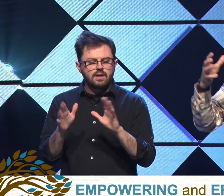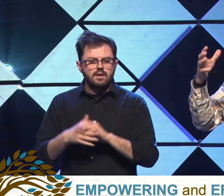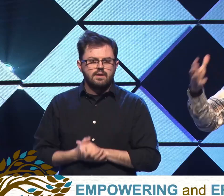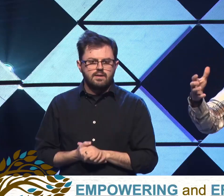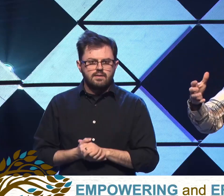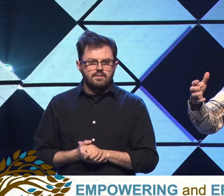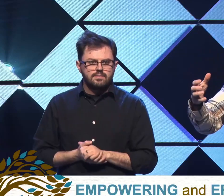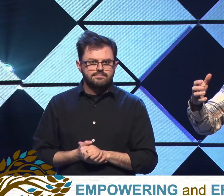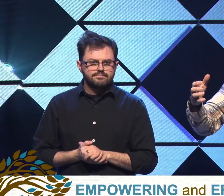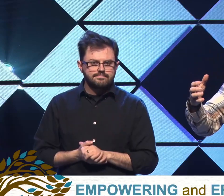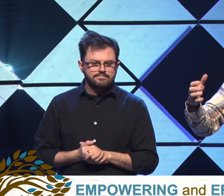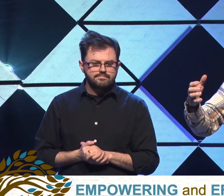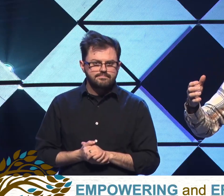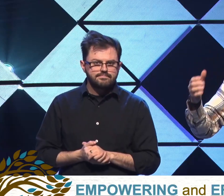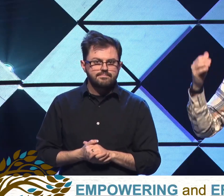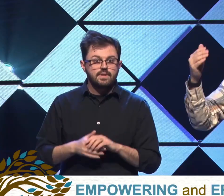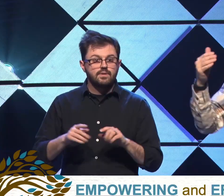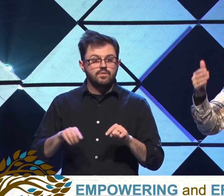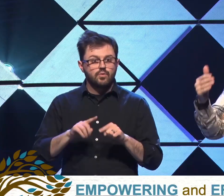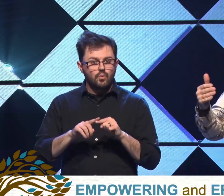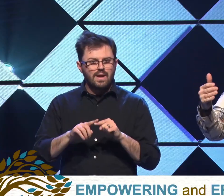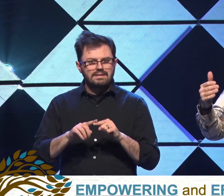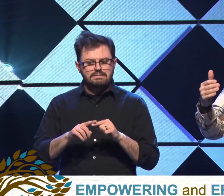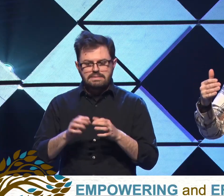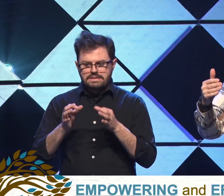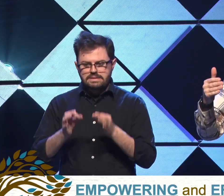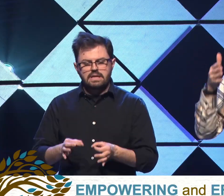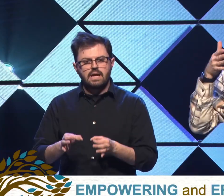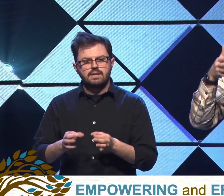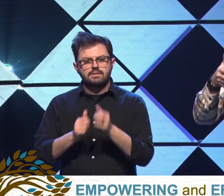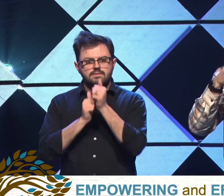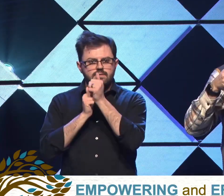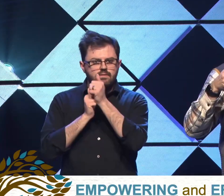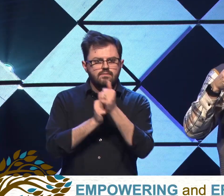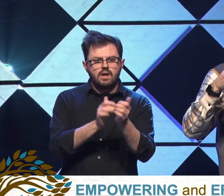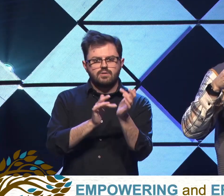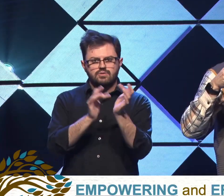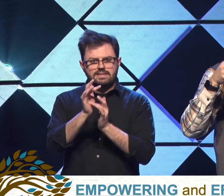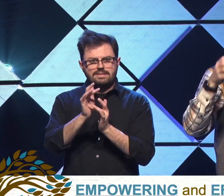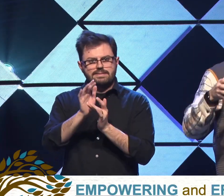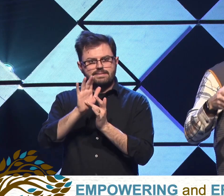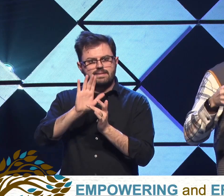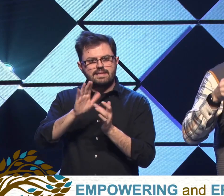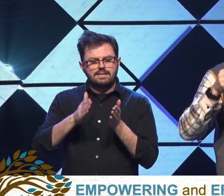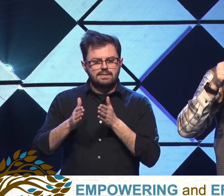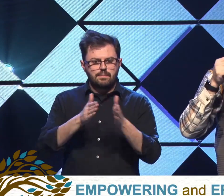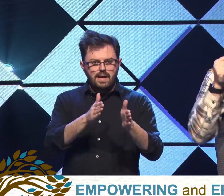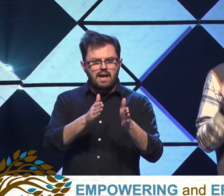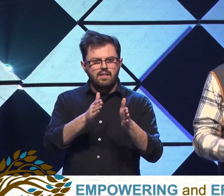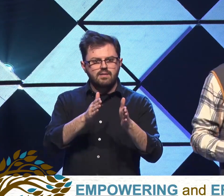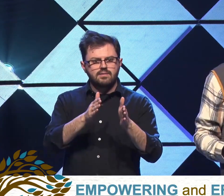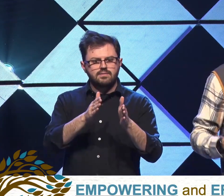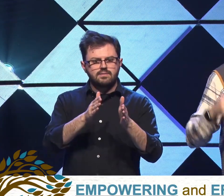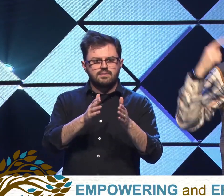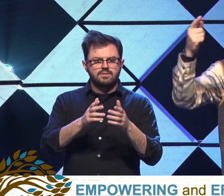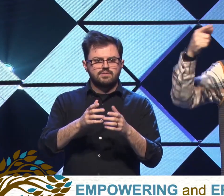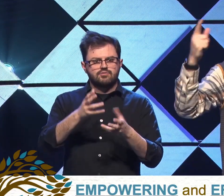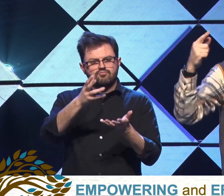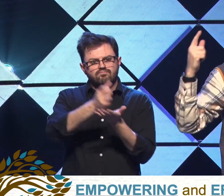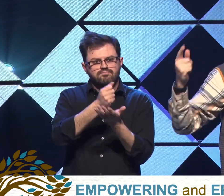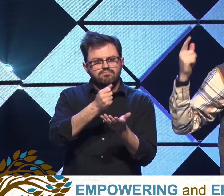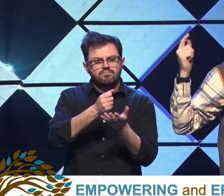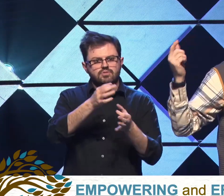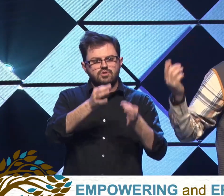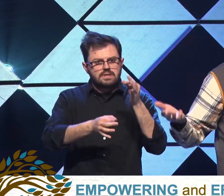So when we choose to follow Jesus in this path of justice and service, we